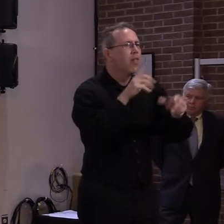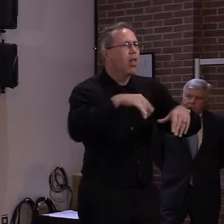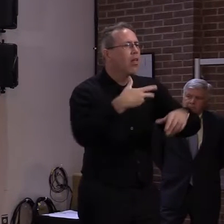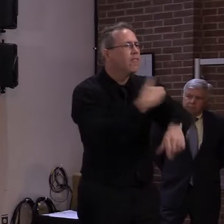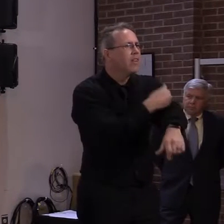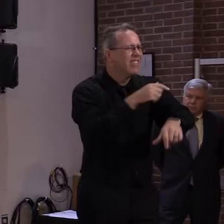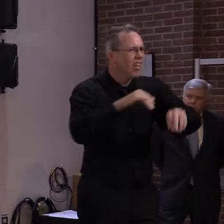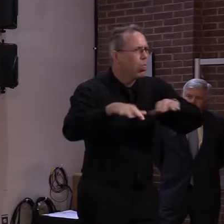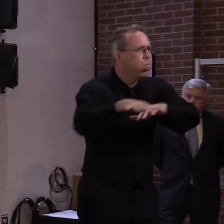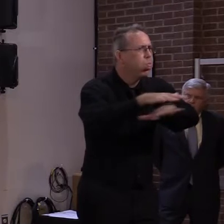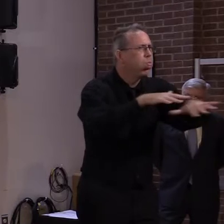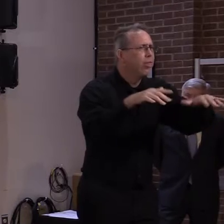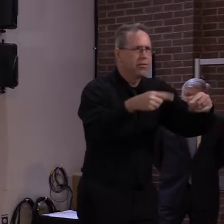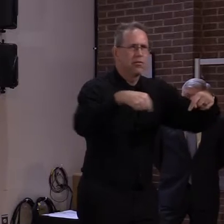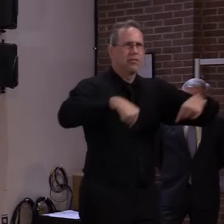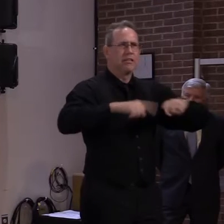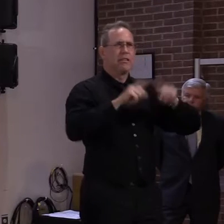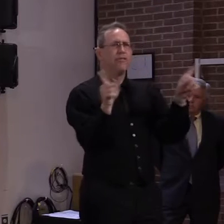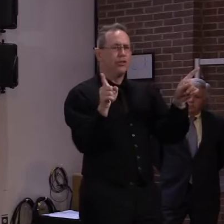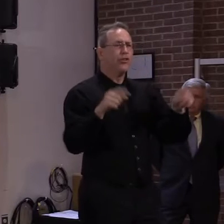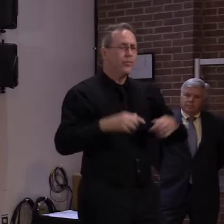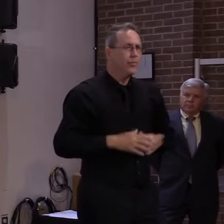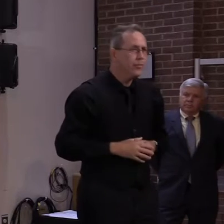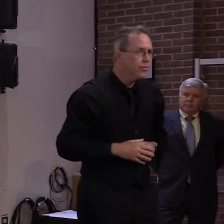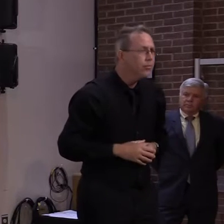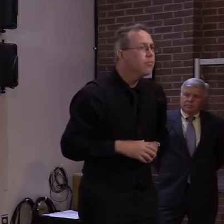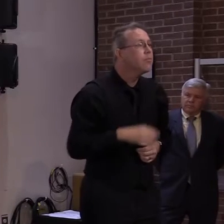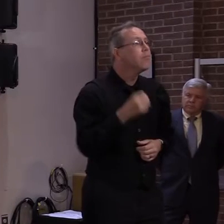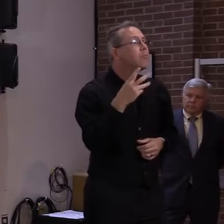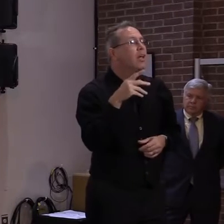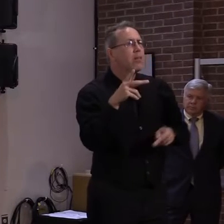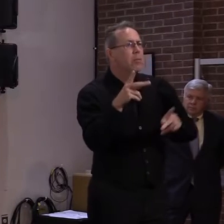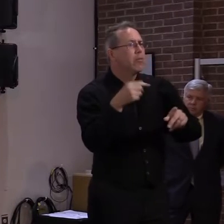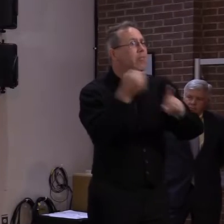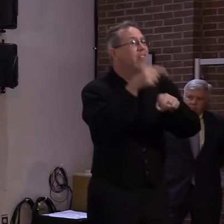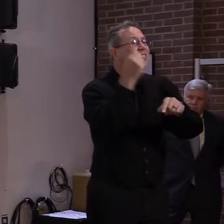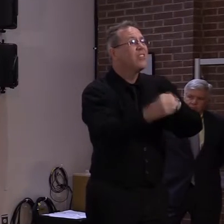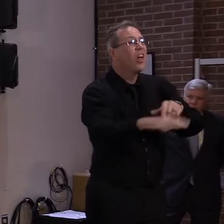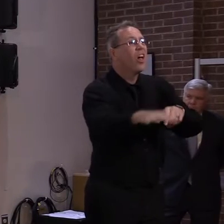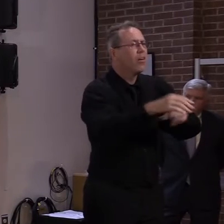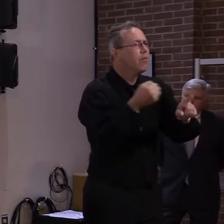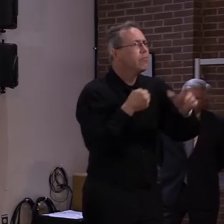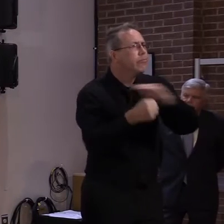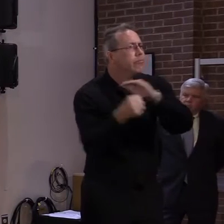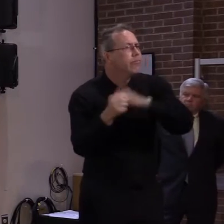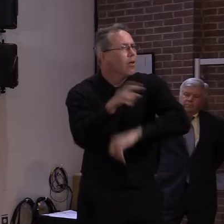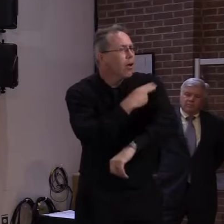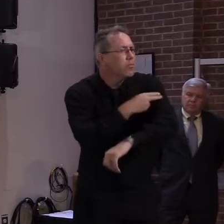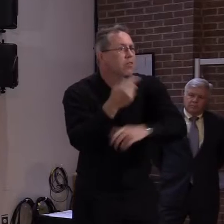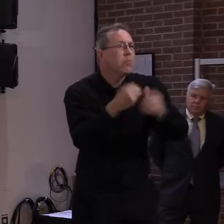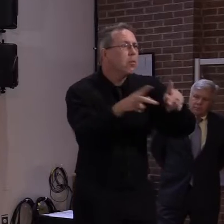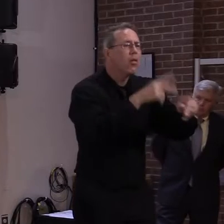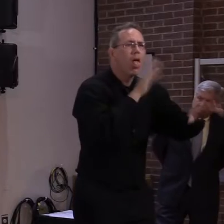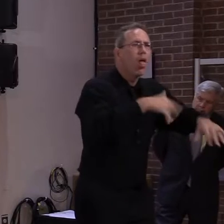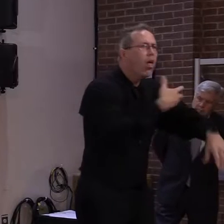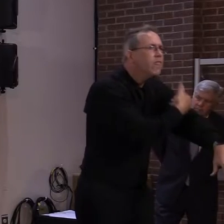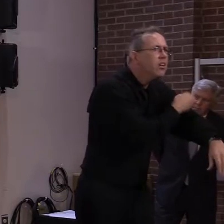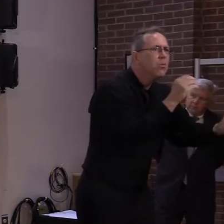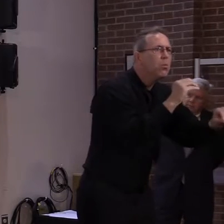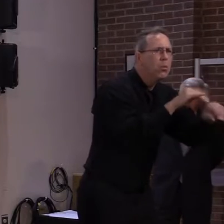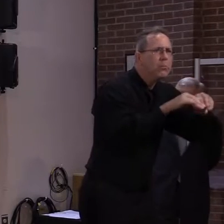significantly higher hospitalizations than Vermont. Because in Vermont, when you look beyond one